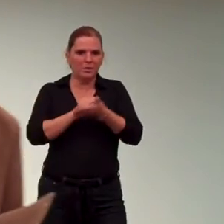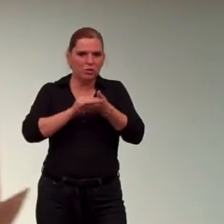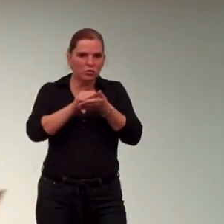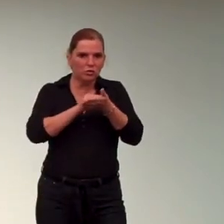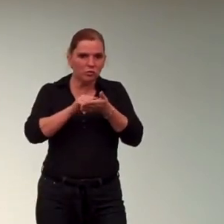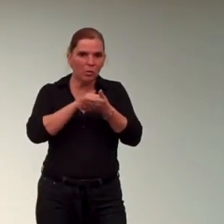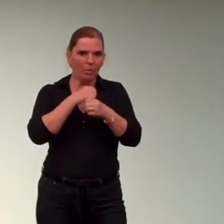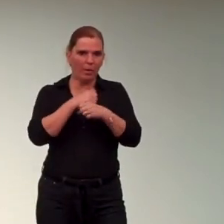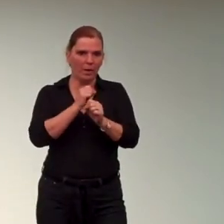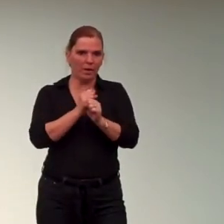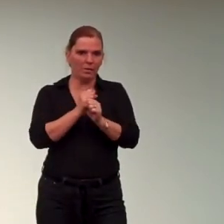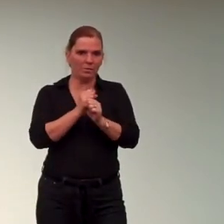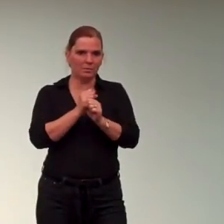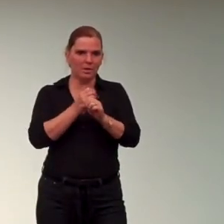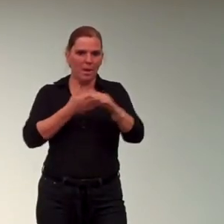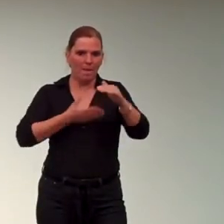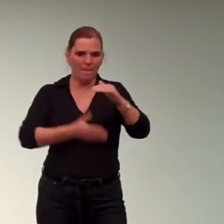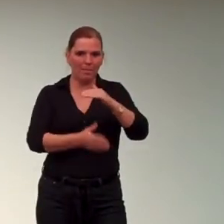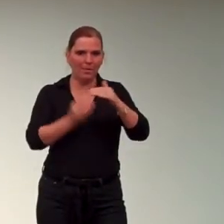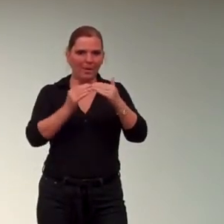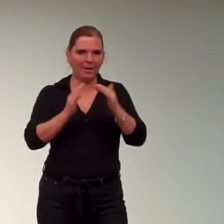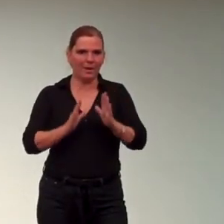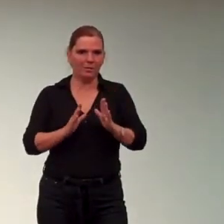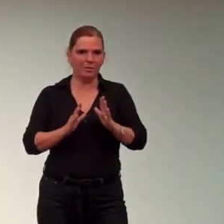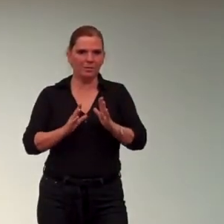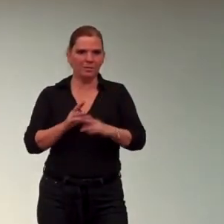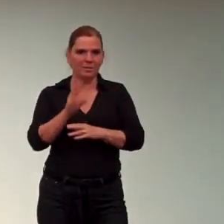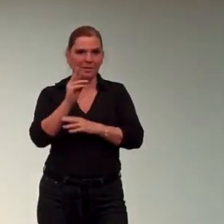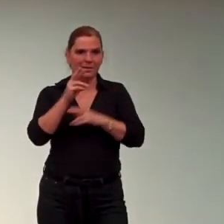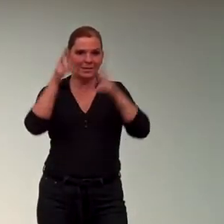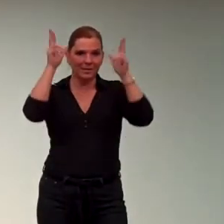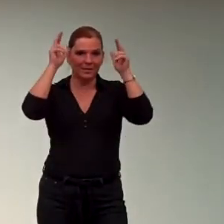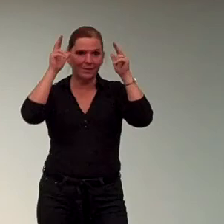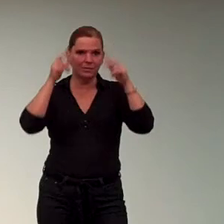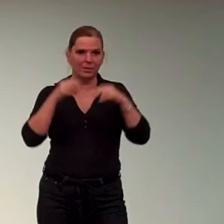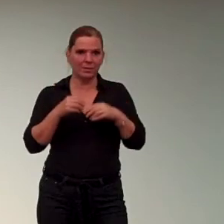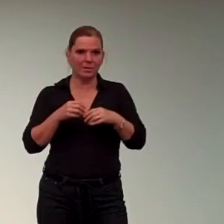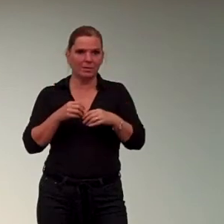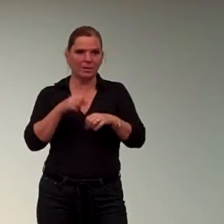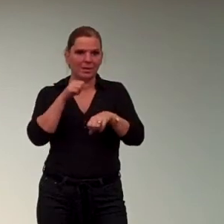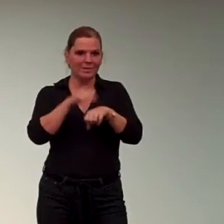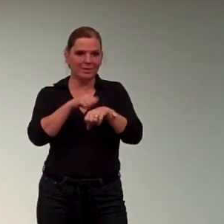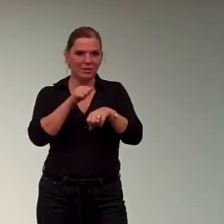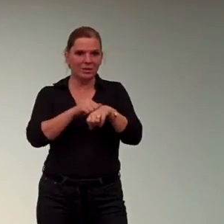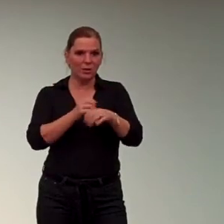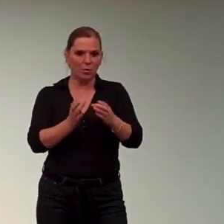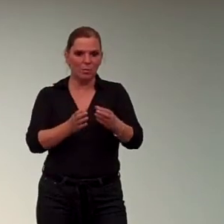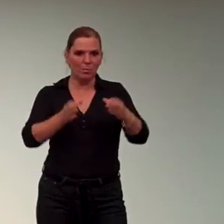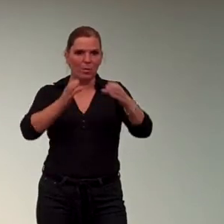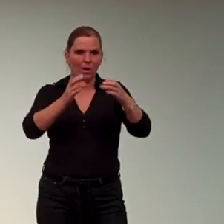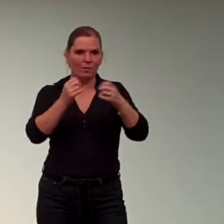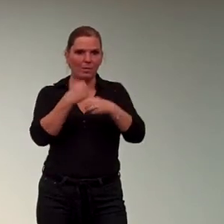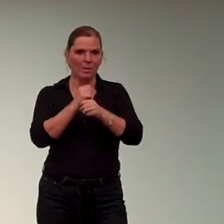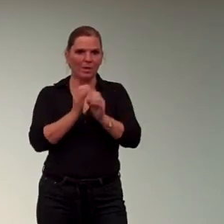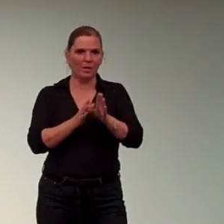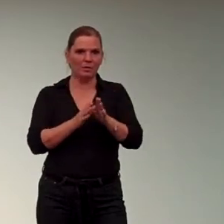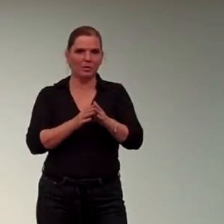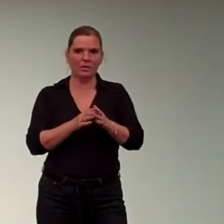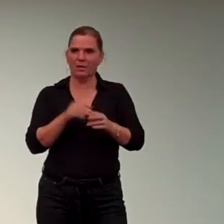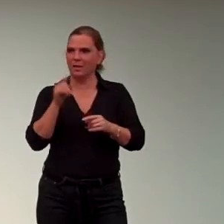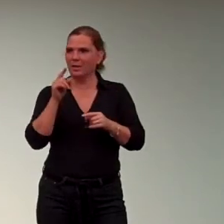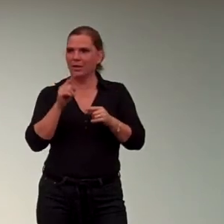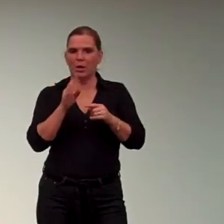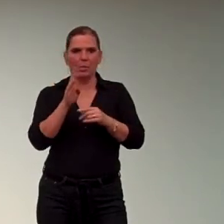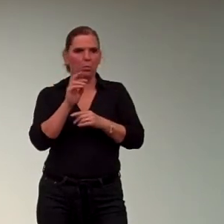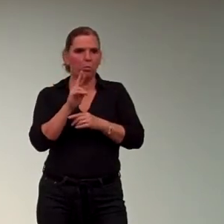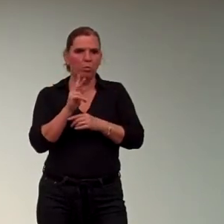tallow makers, bakehouses, 6 livery stables, stone and pottery workers, 7 brickyards. You can't